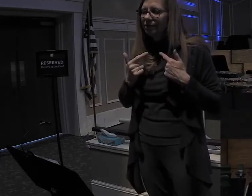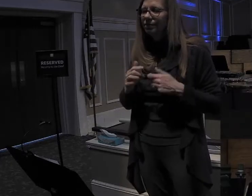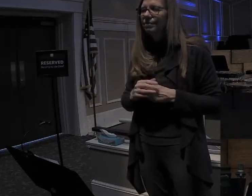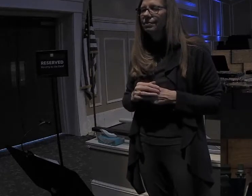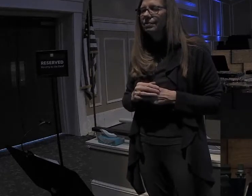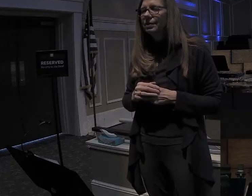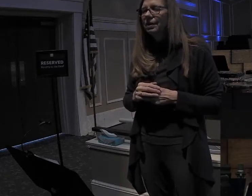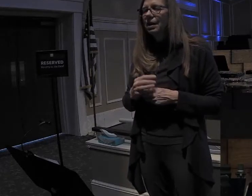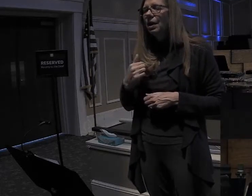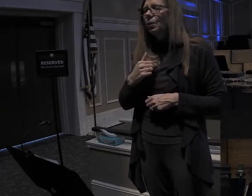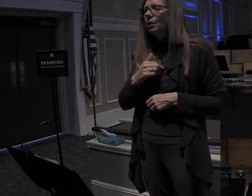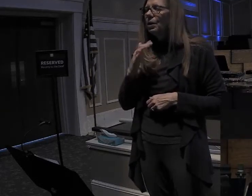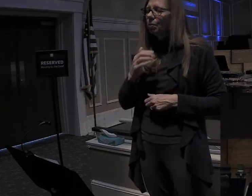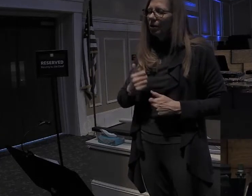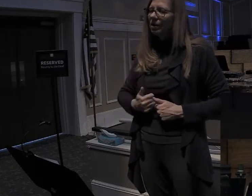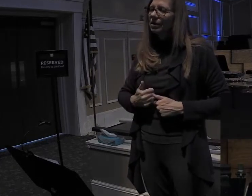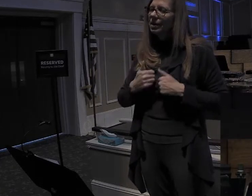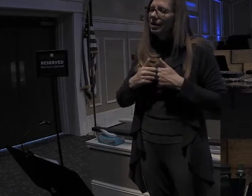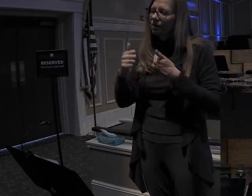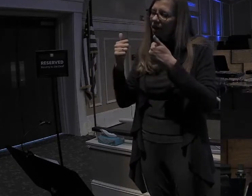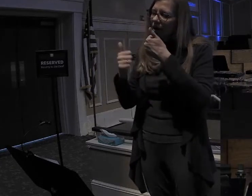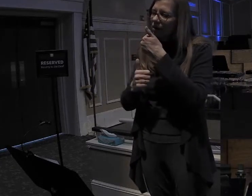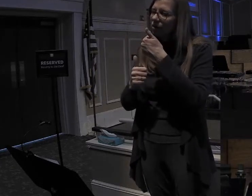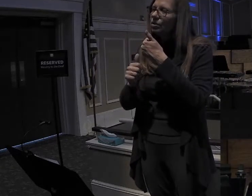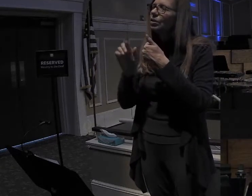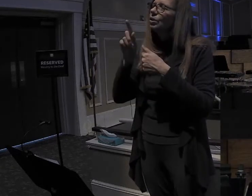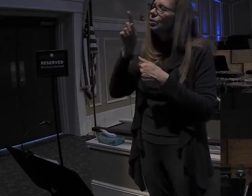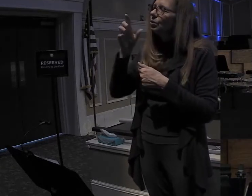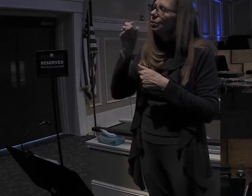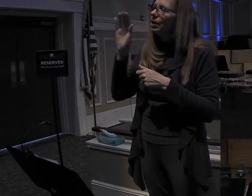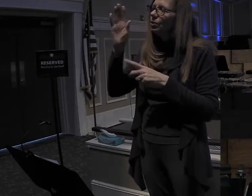And we would live in subjection to you and your word.